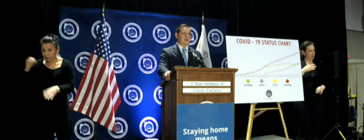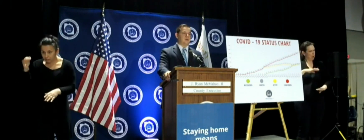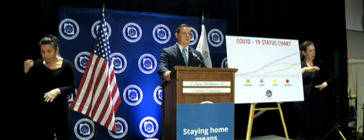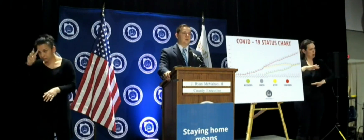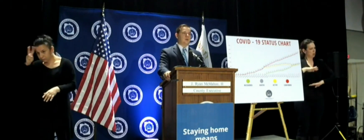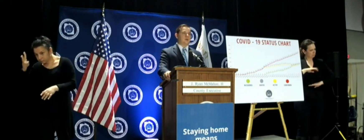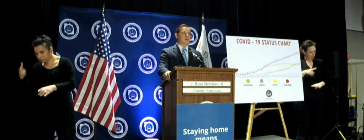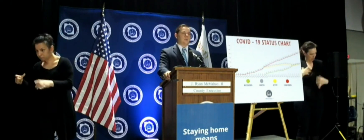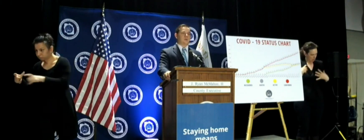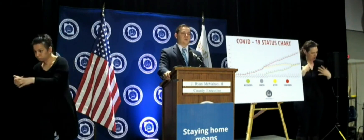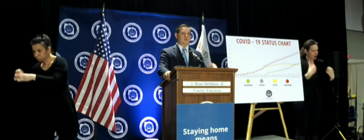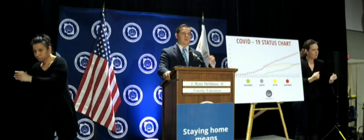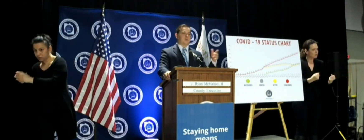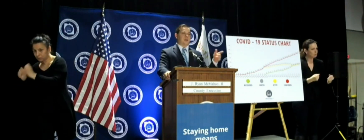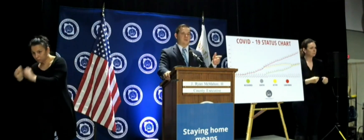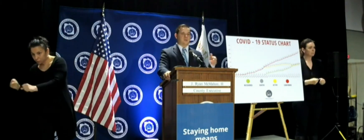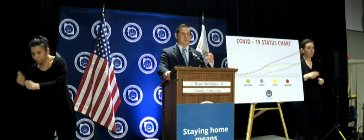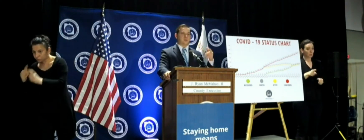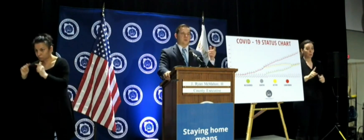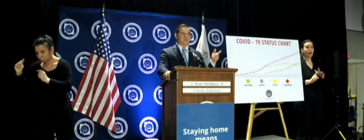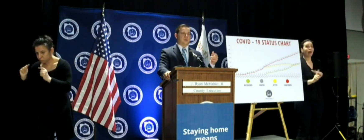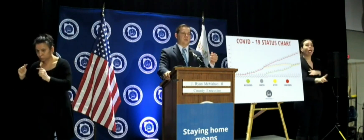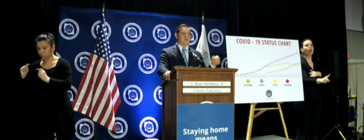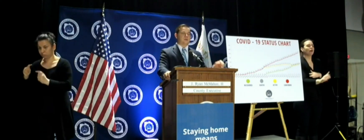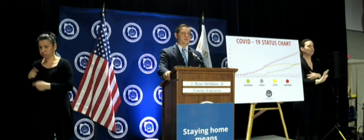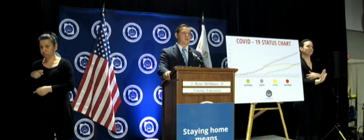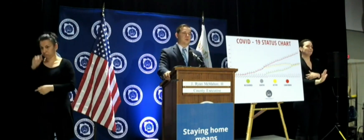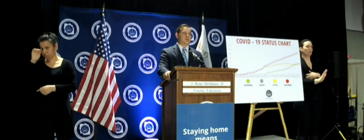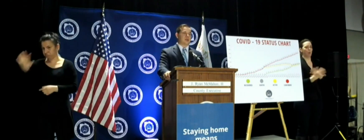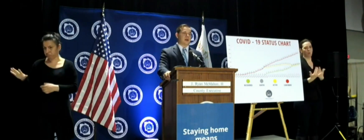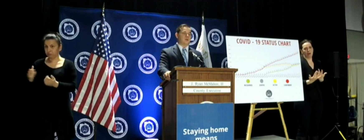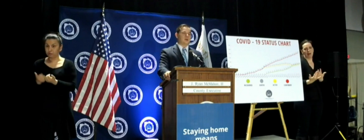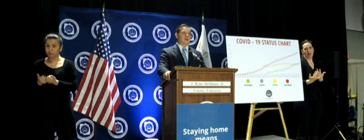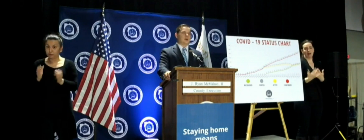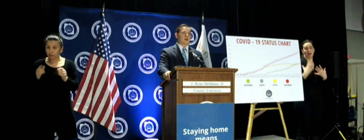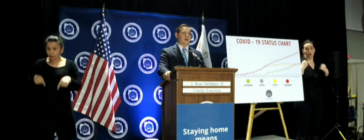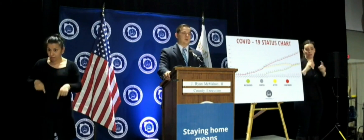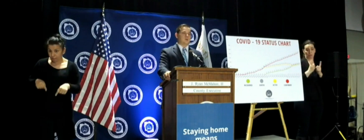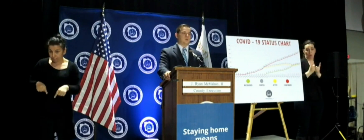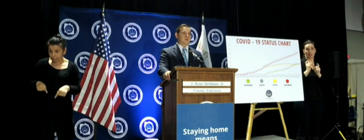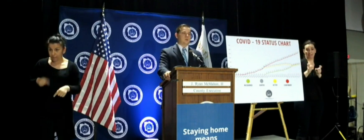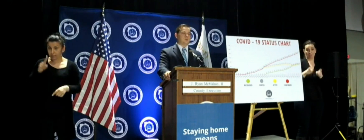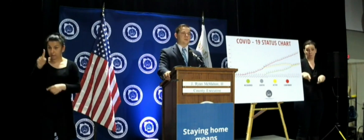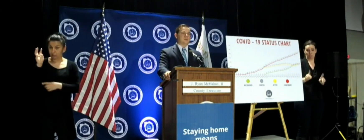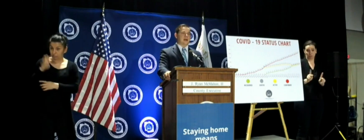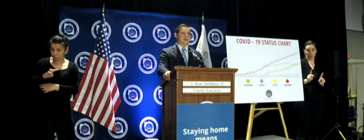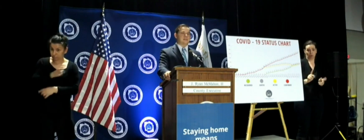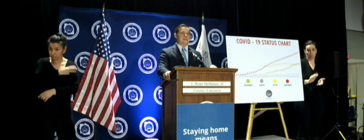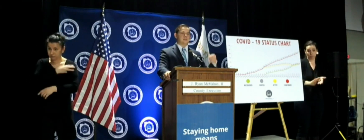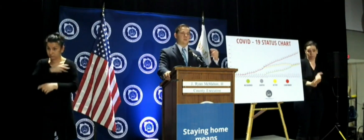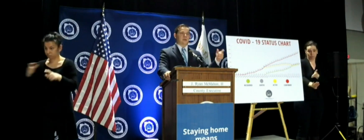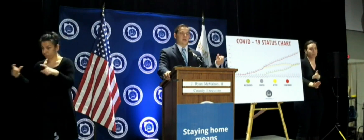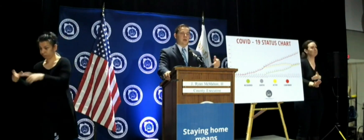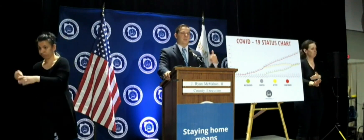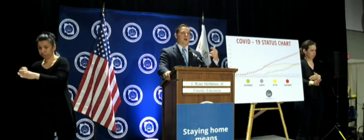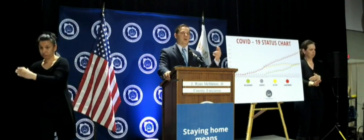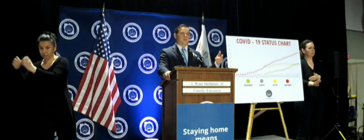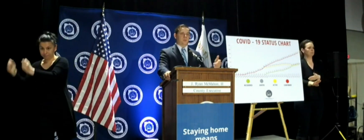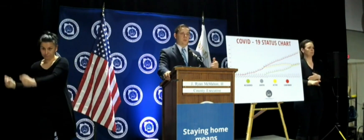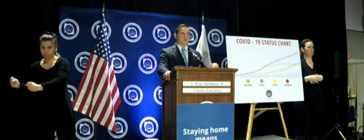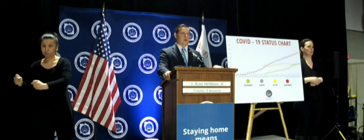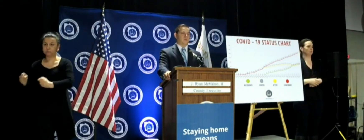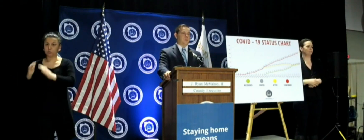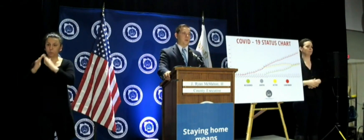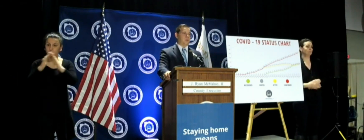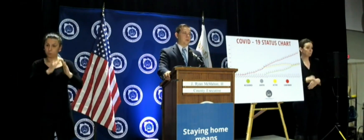Again, numbers, we have over 1,000 people in this situation now. It's not as easy when you had a couple hundred